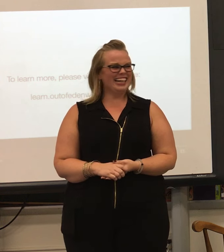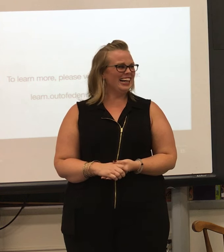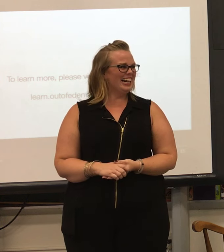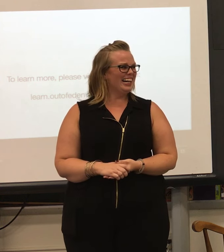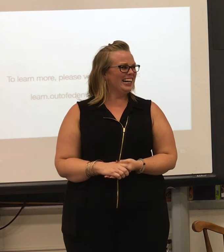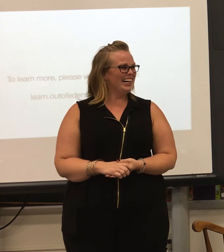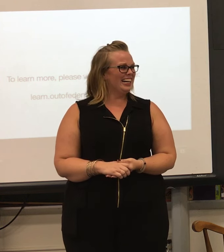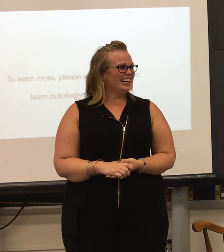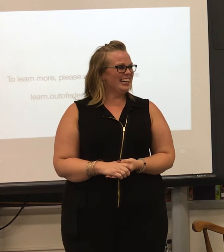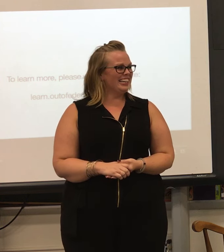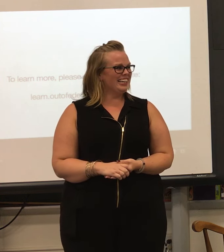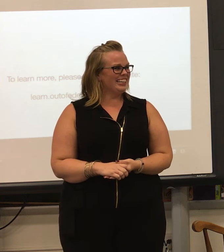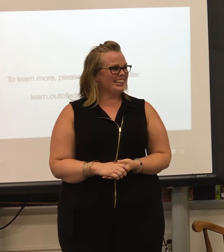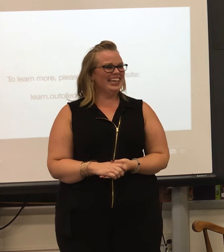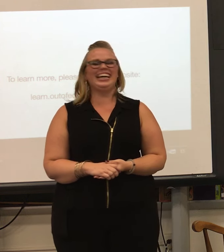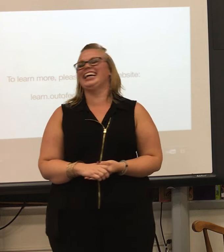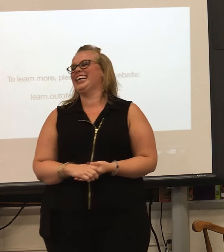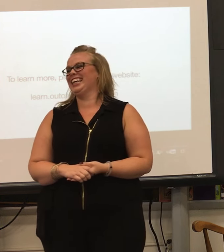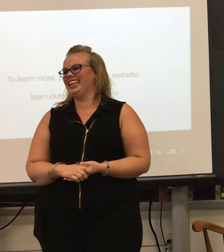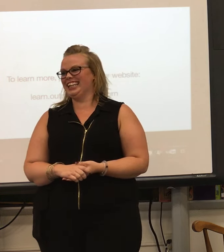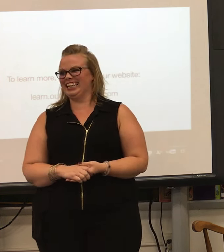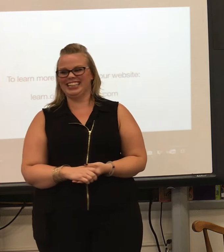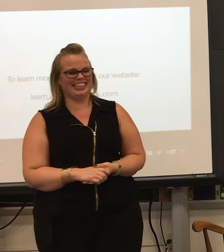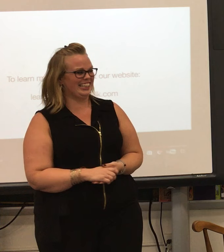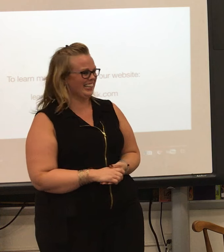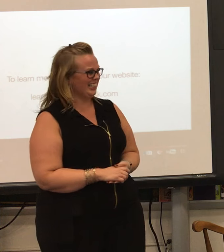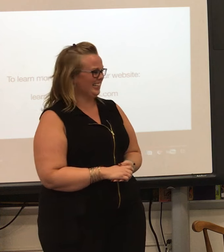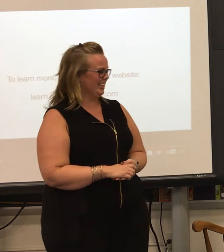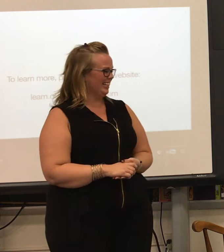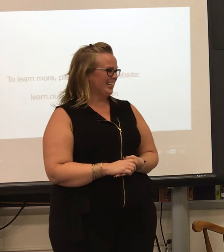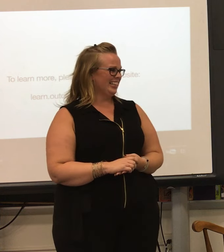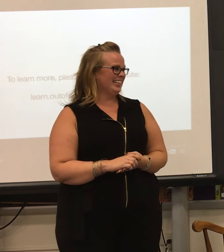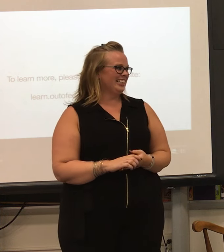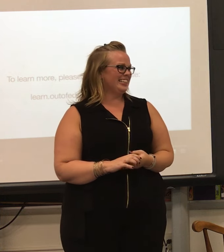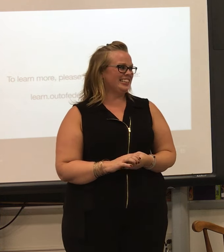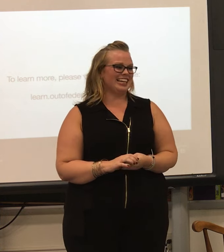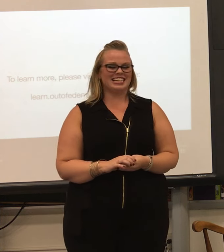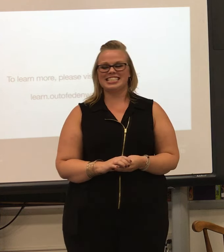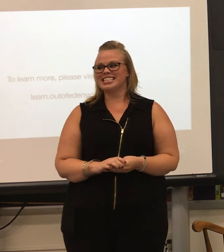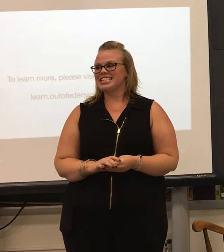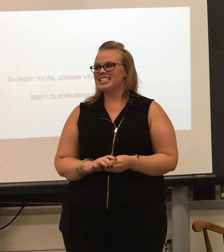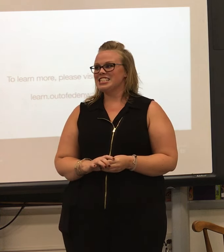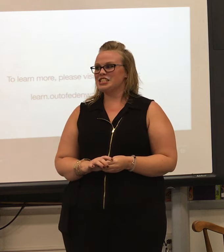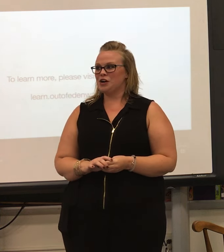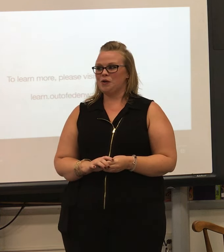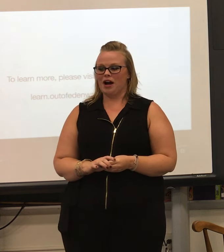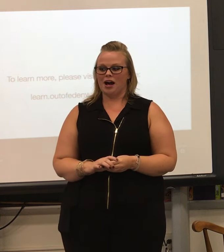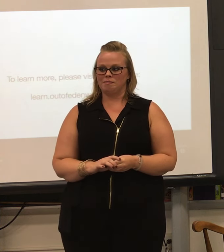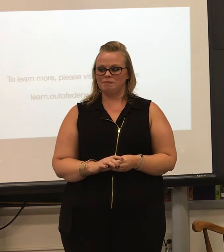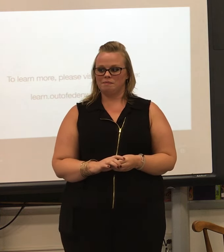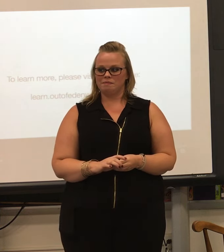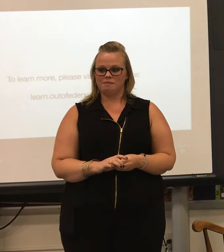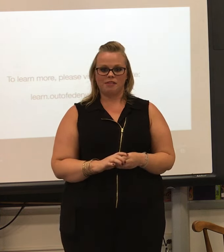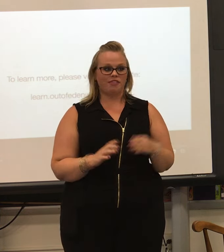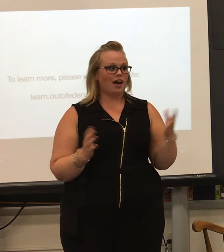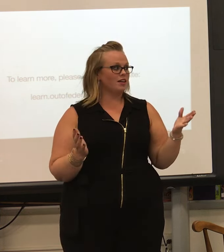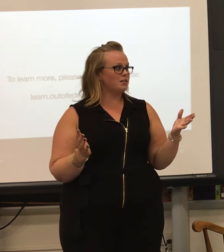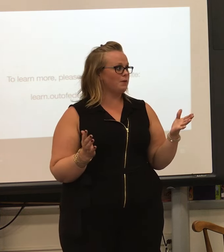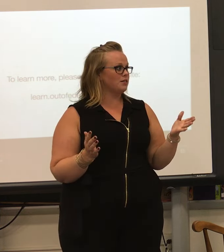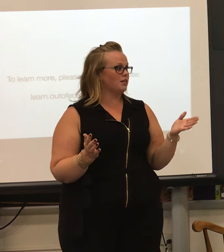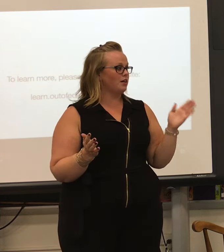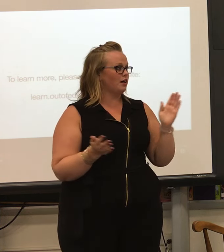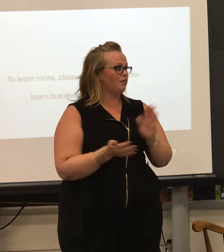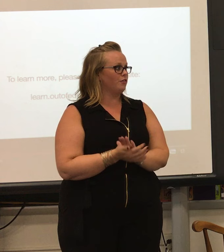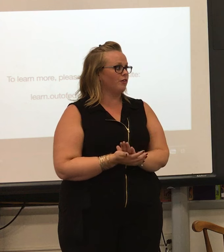like, oh, I'm guilty. I gotta slow down. Yes. So that